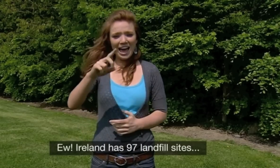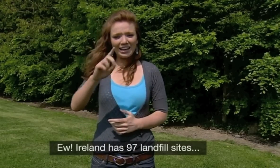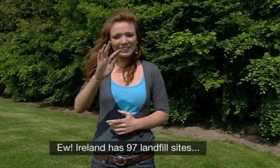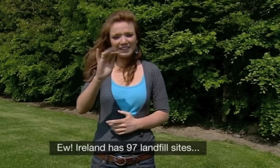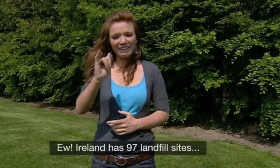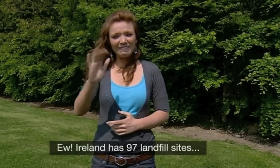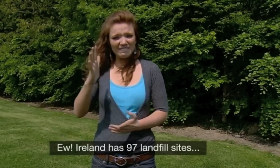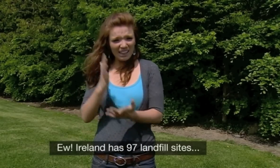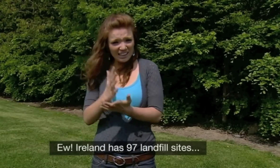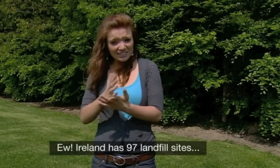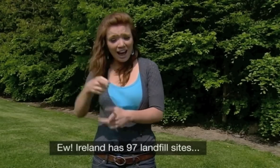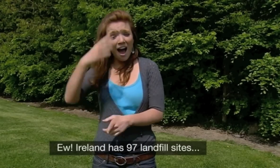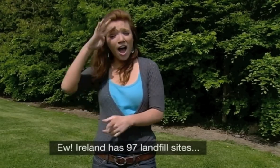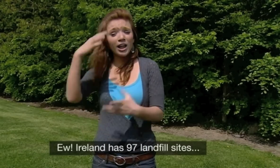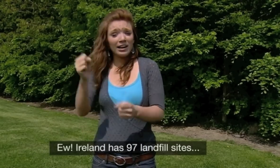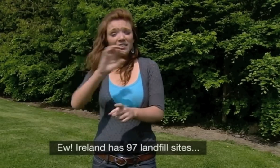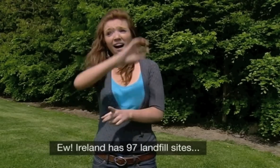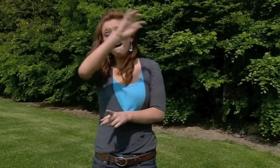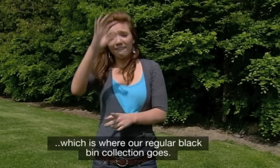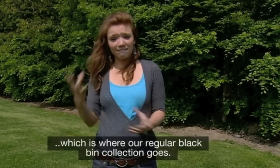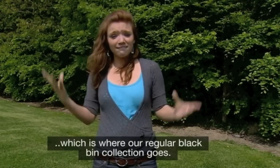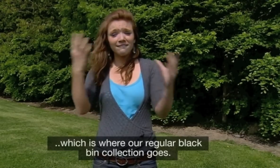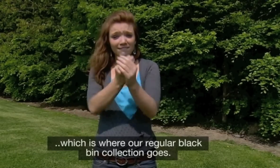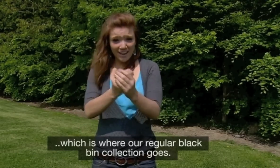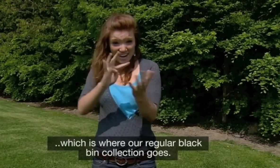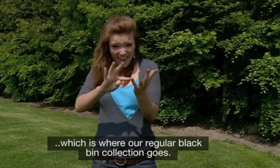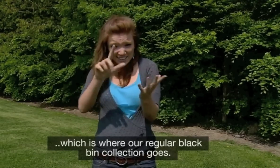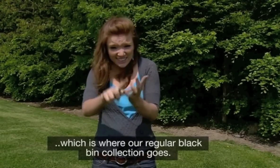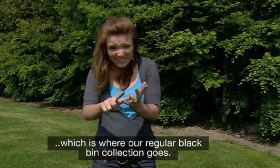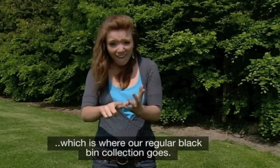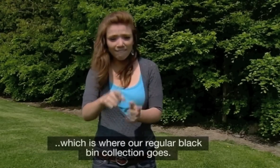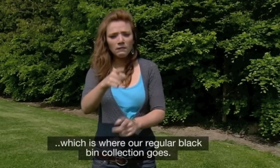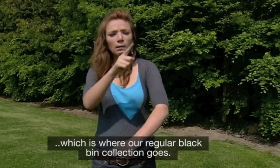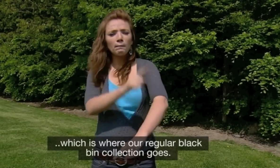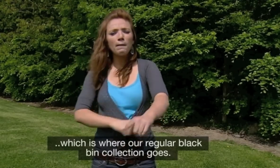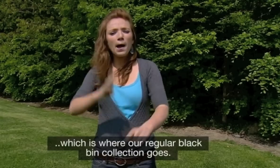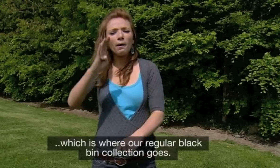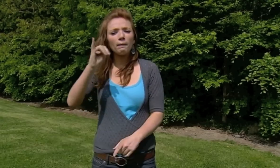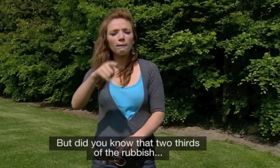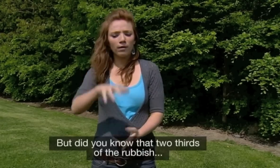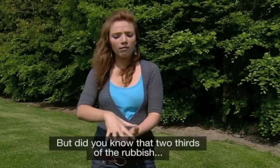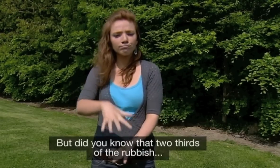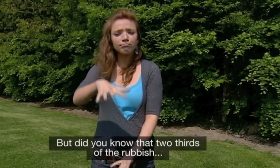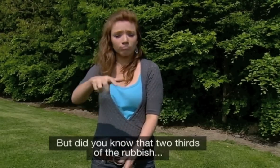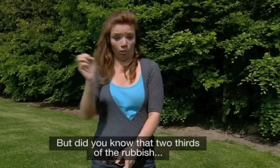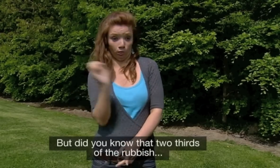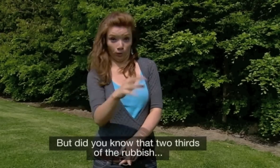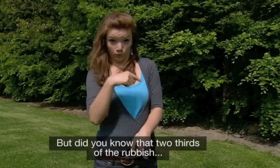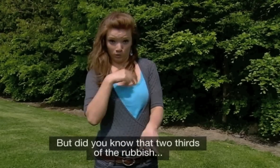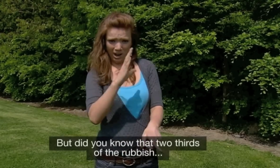Ireland has 97 landfill sites, which is where our regular black bin collection goes. But did you know that 2/3 of the rubbish